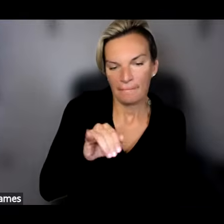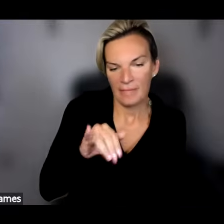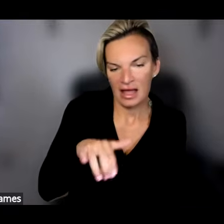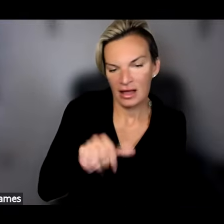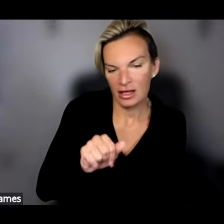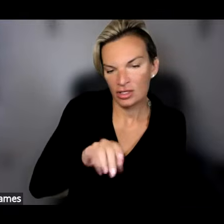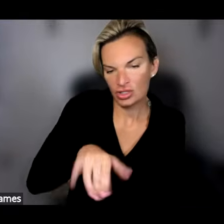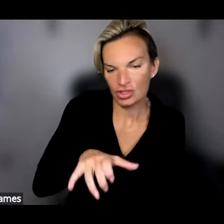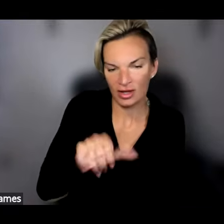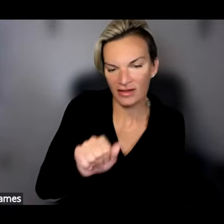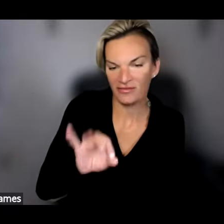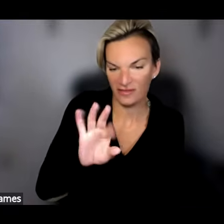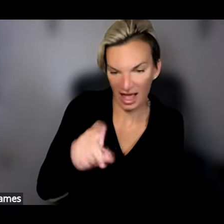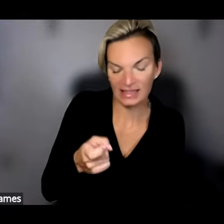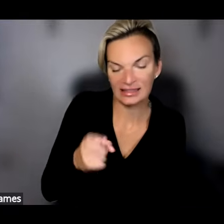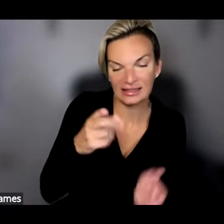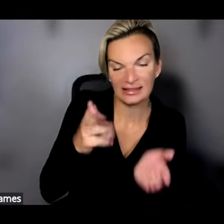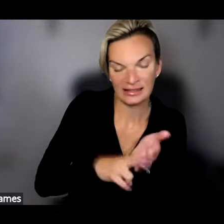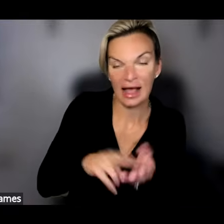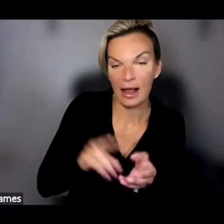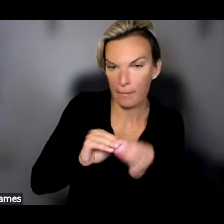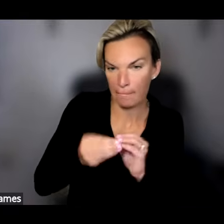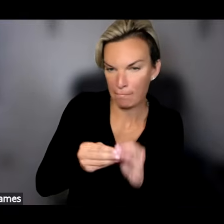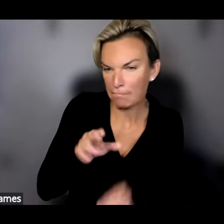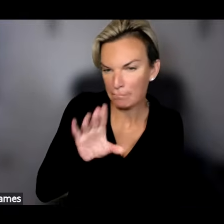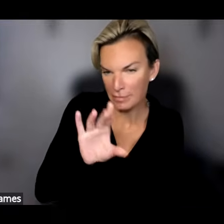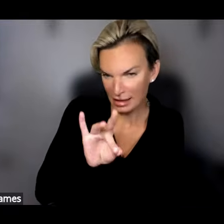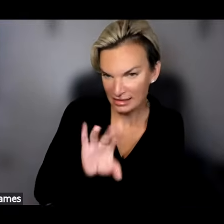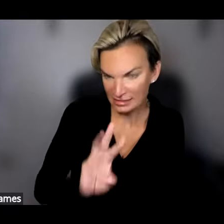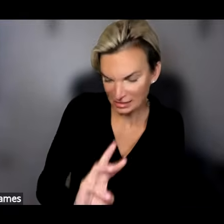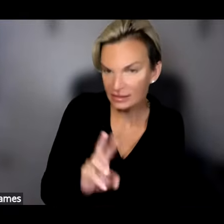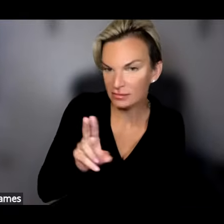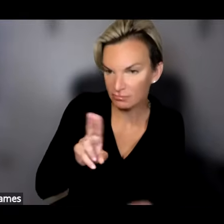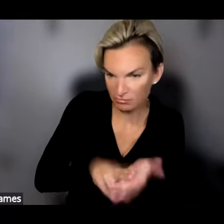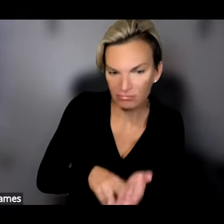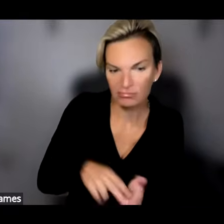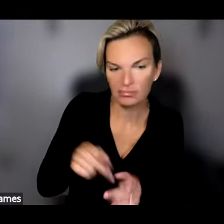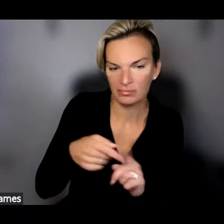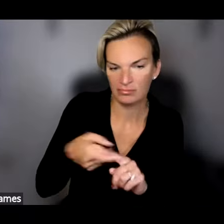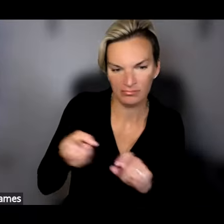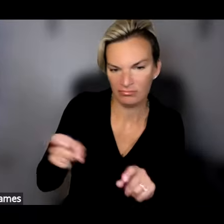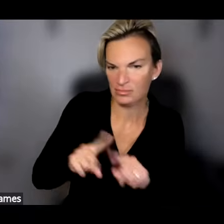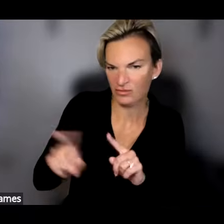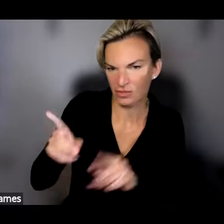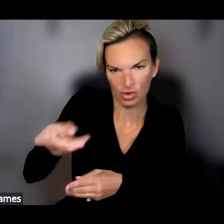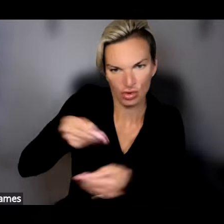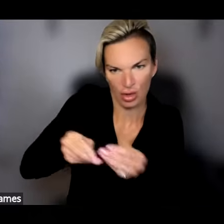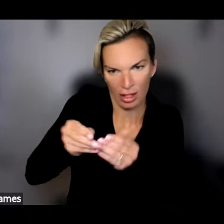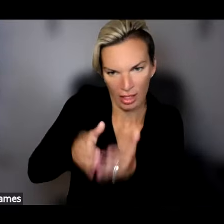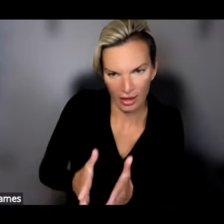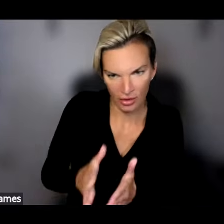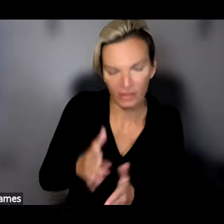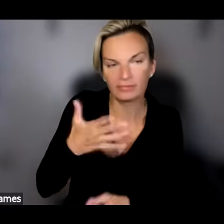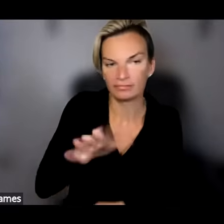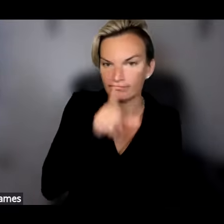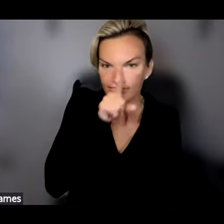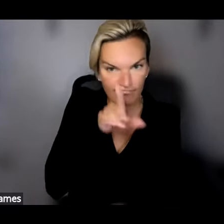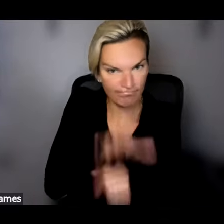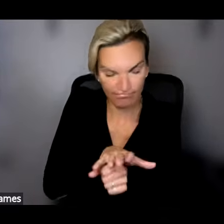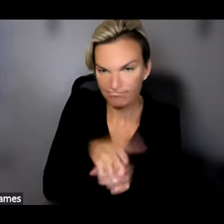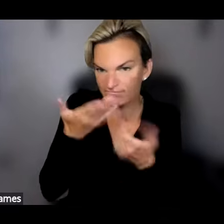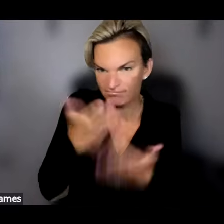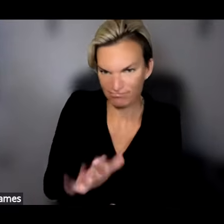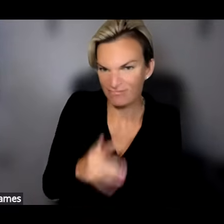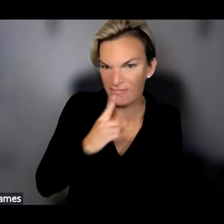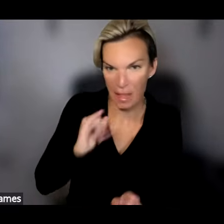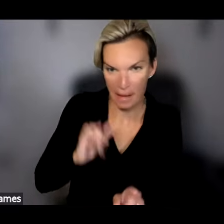86, which Cambensi also signed as circulator. Miaja Fox, in her sworn affidavit, Cambensi did